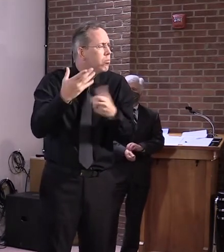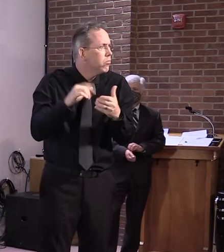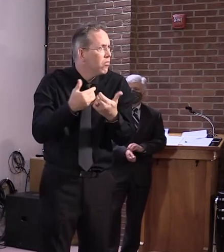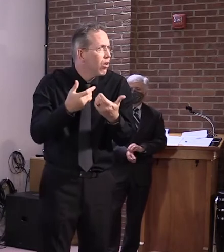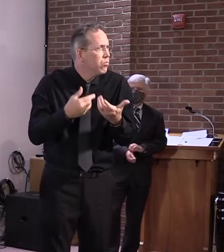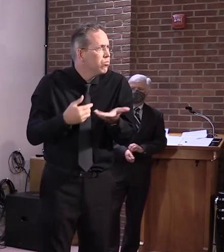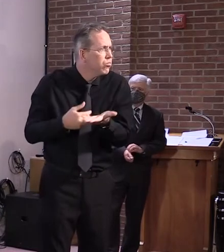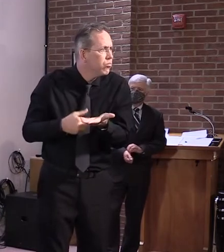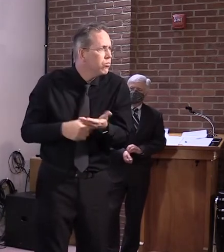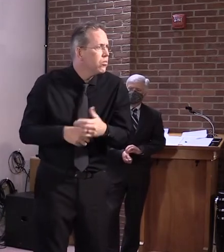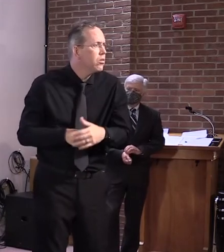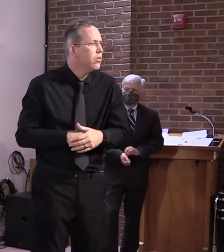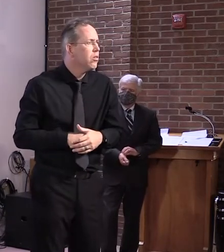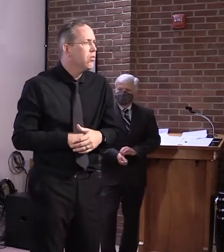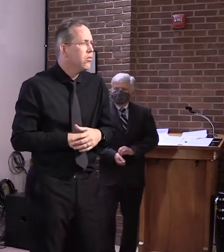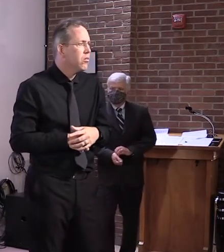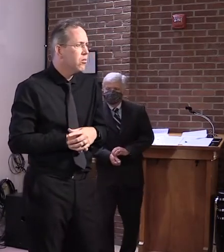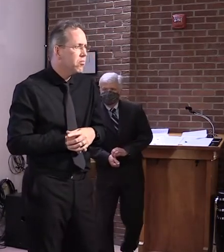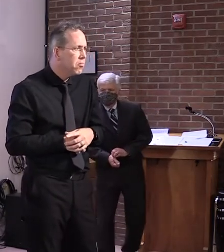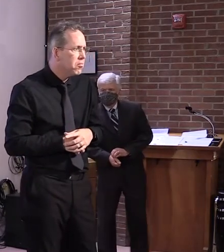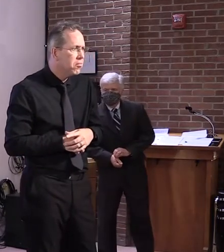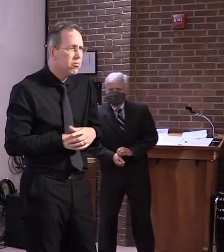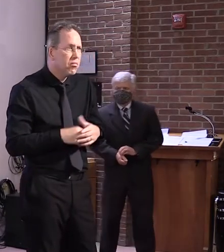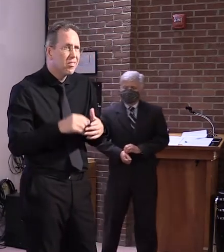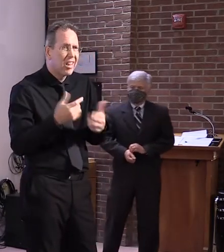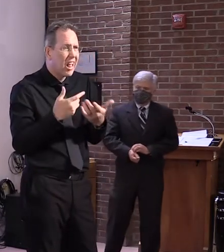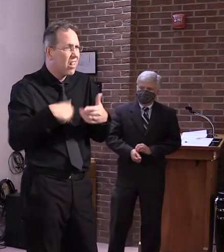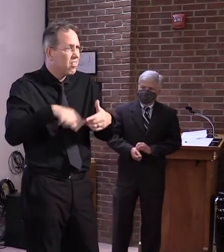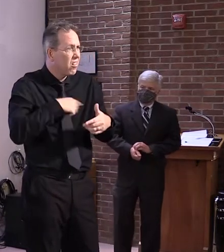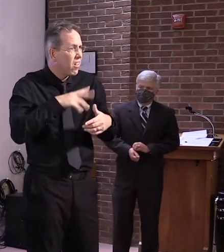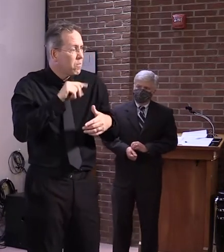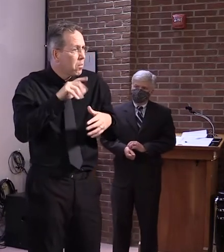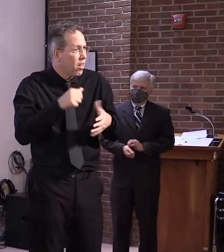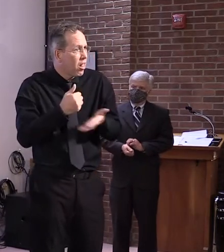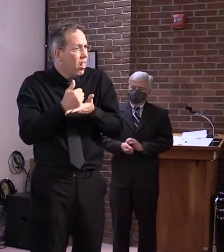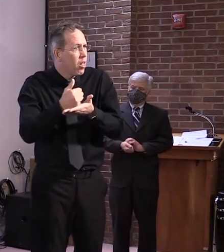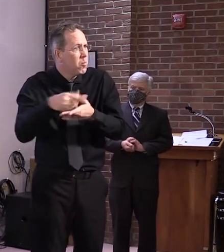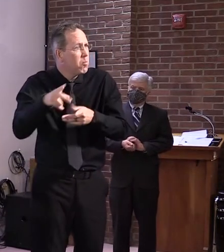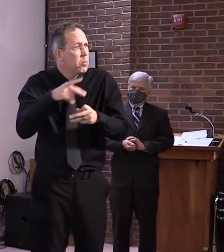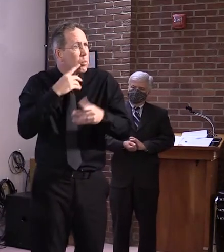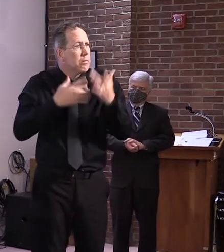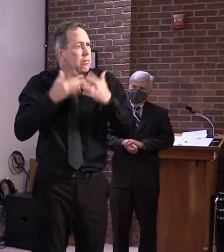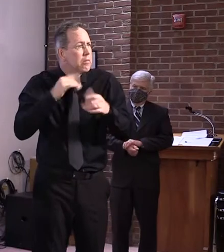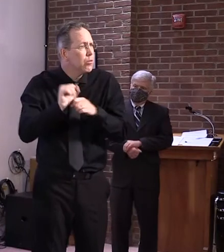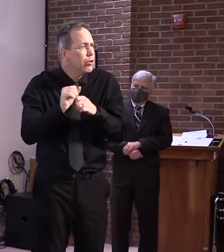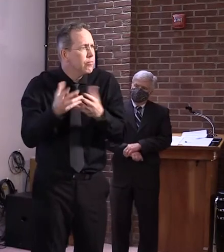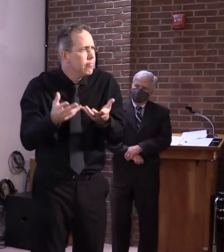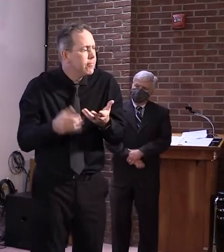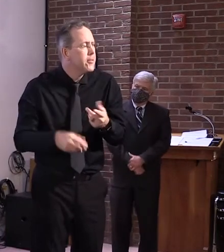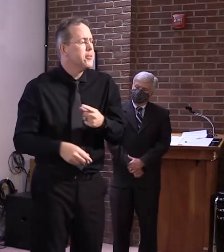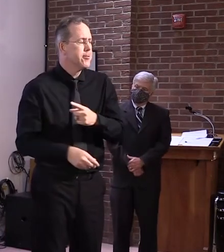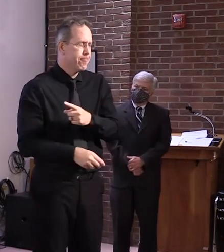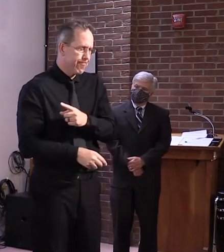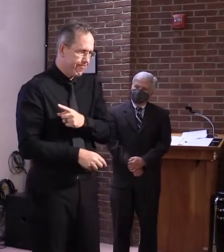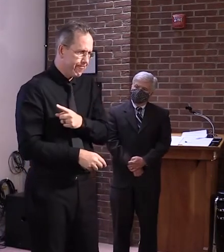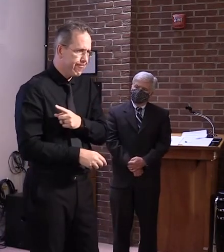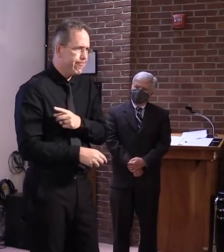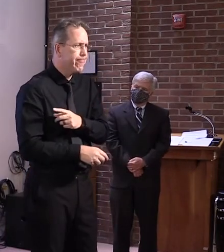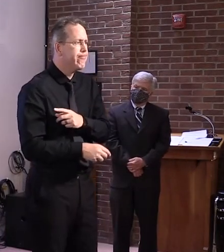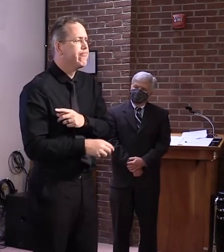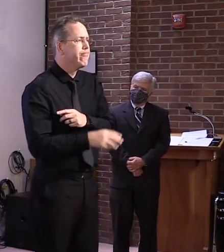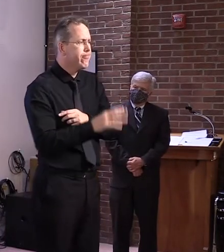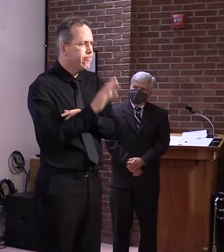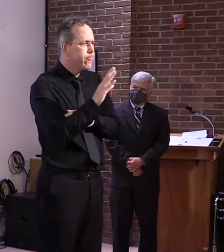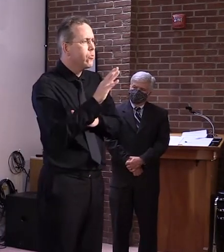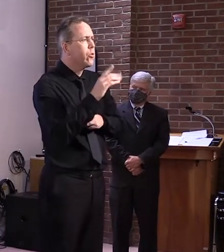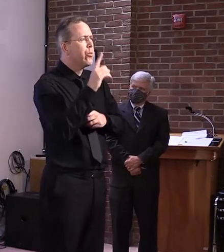half ago and posed the question, and I hadn't heard that before he brought it up. We've since tried to